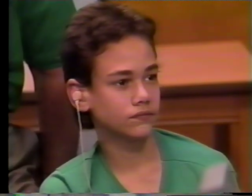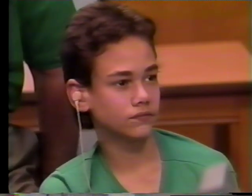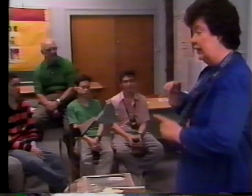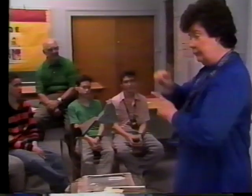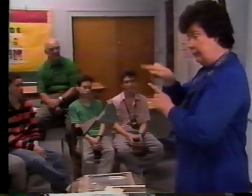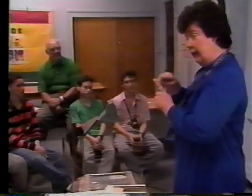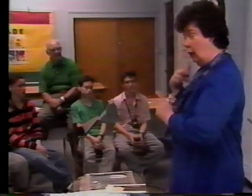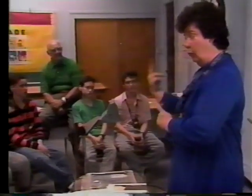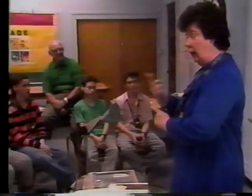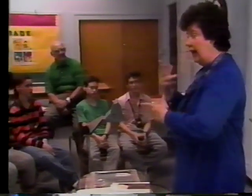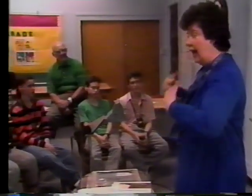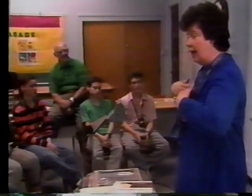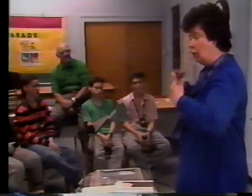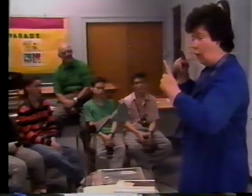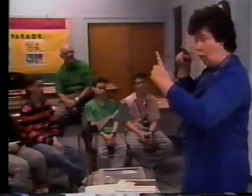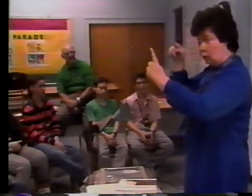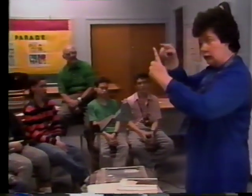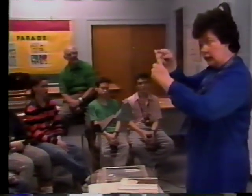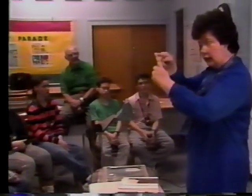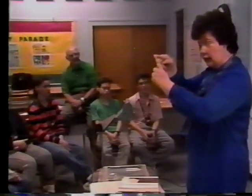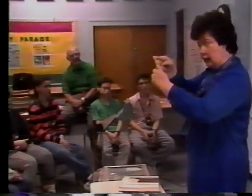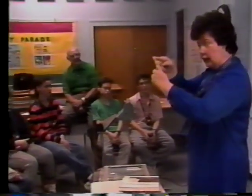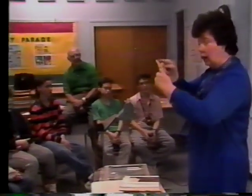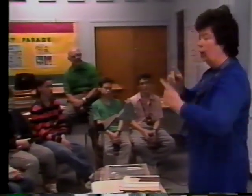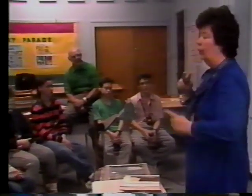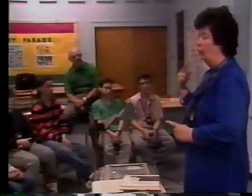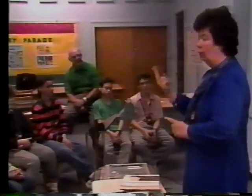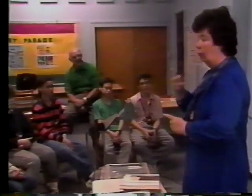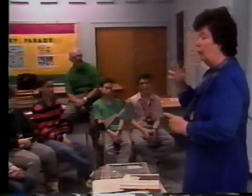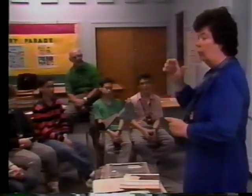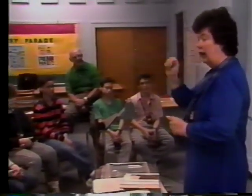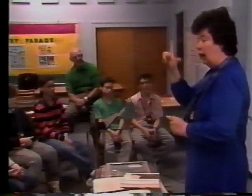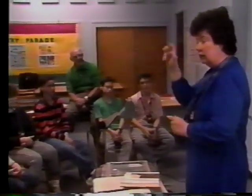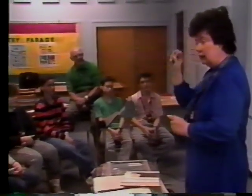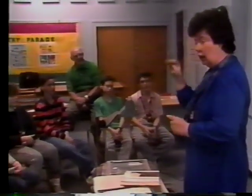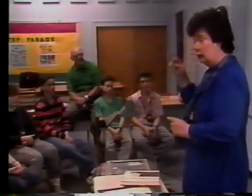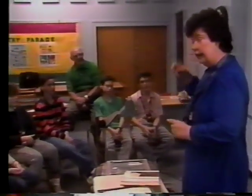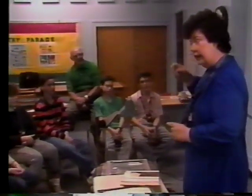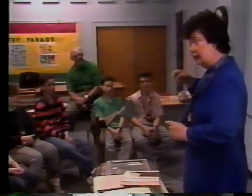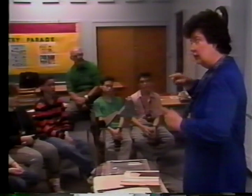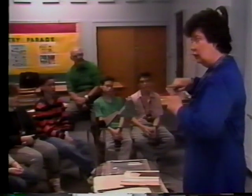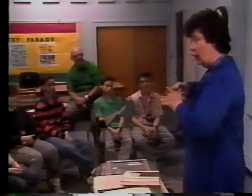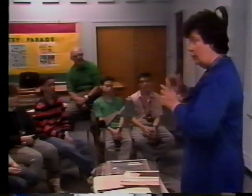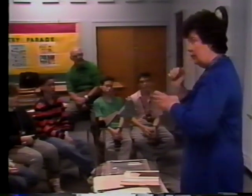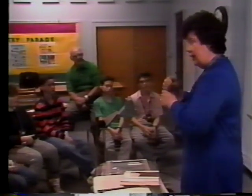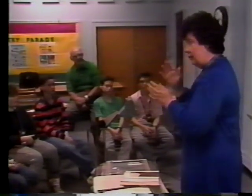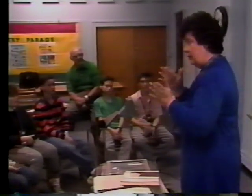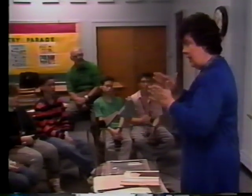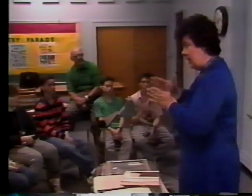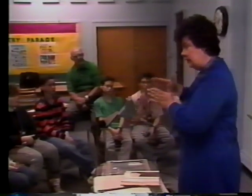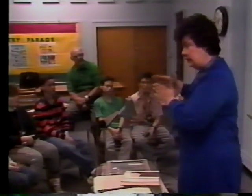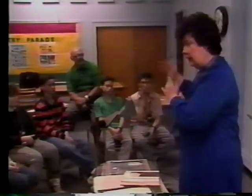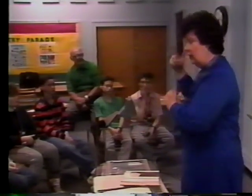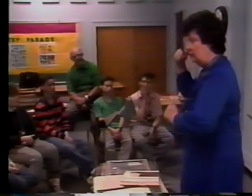When we have goals, we also need to start making plans, to